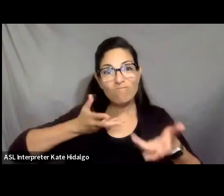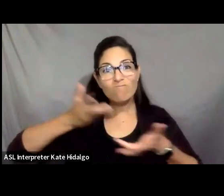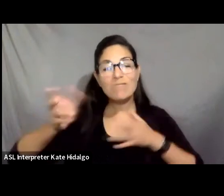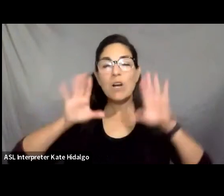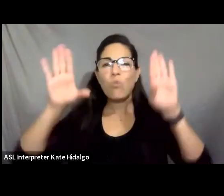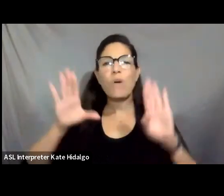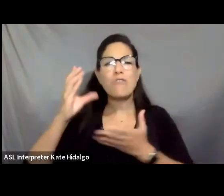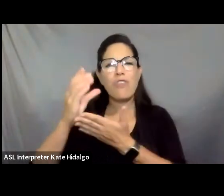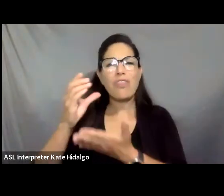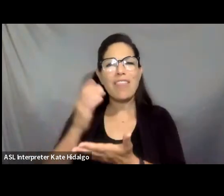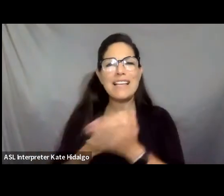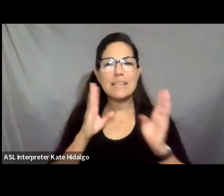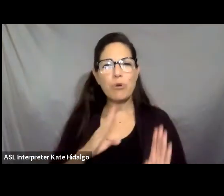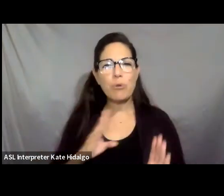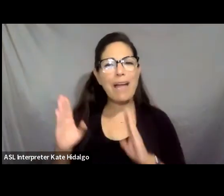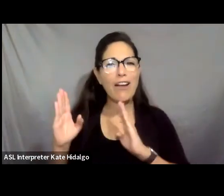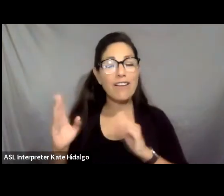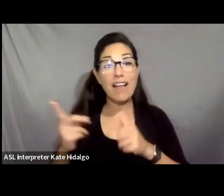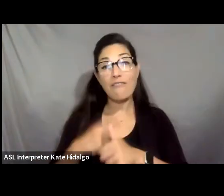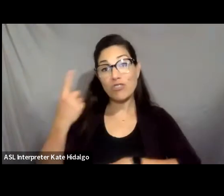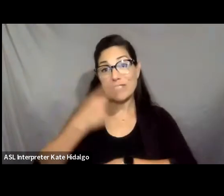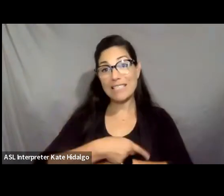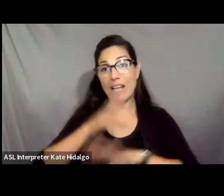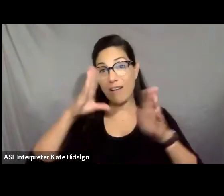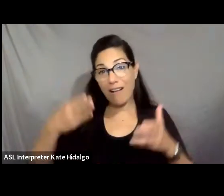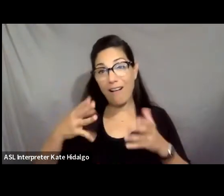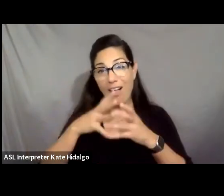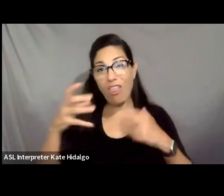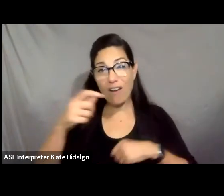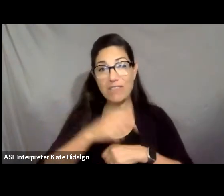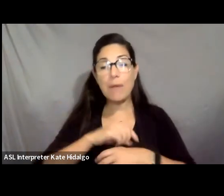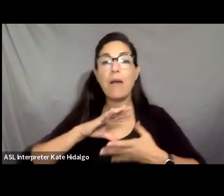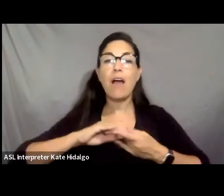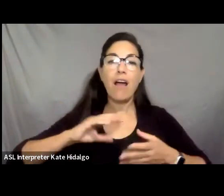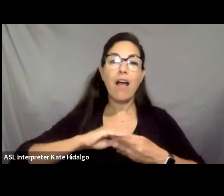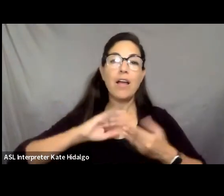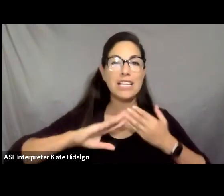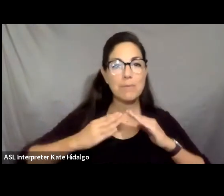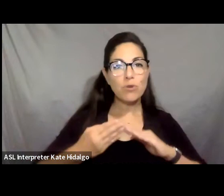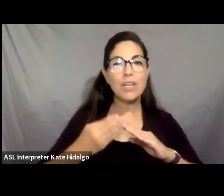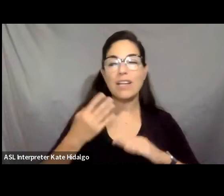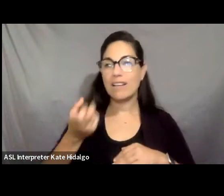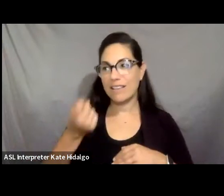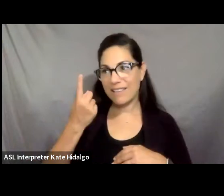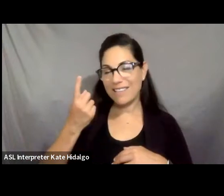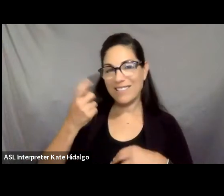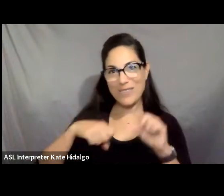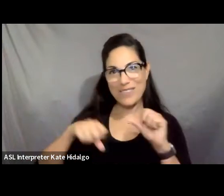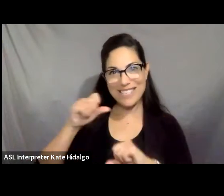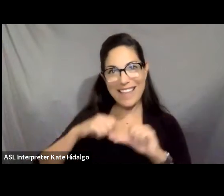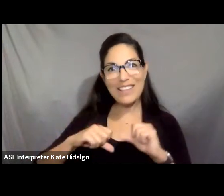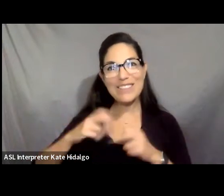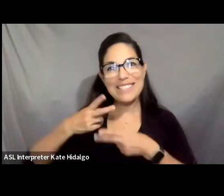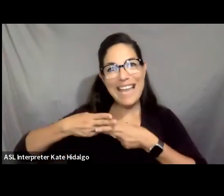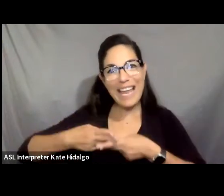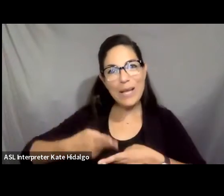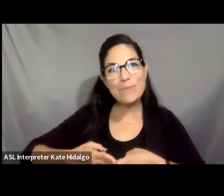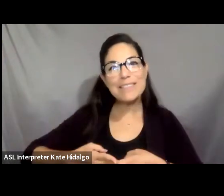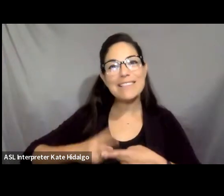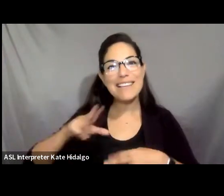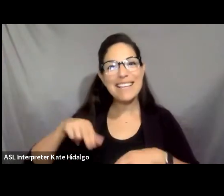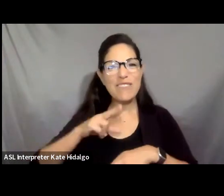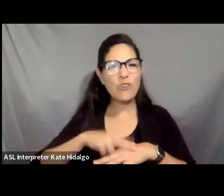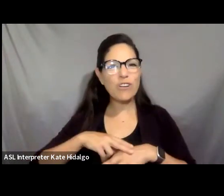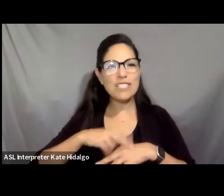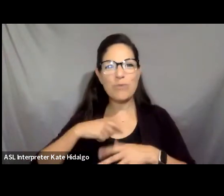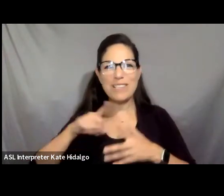have prepared. On the first day, we spent a lot of time talking about community and getting to know each other's names. And then, of course, we've dug